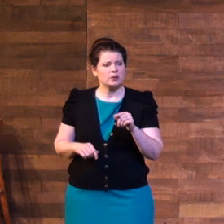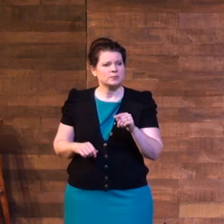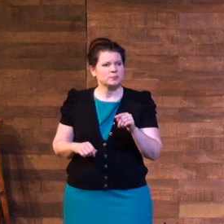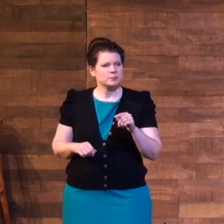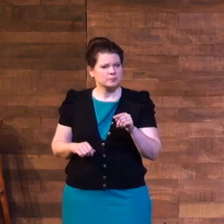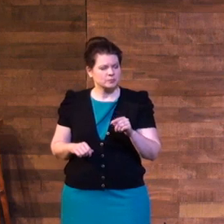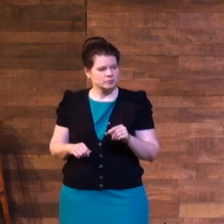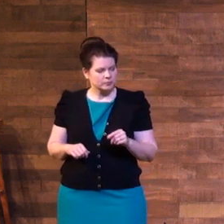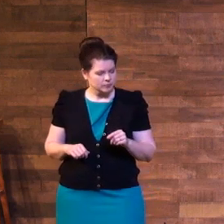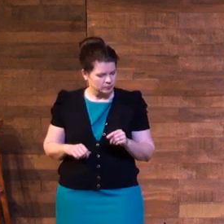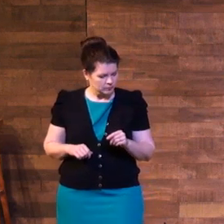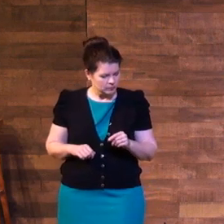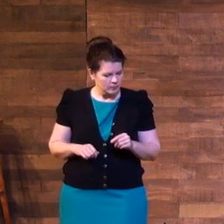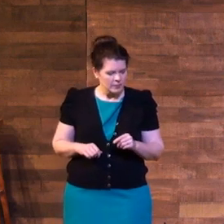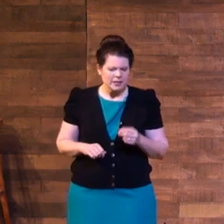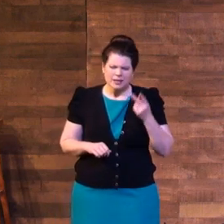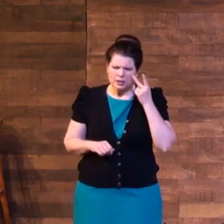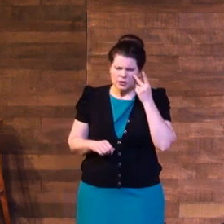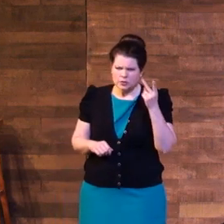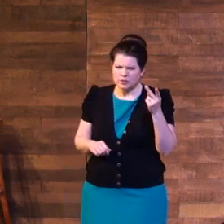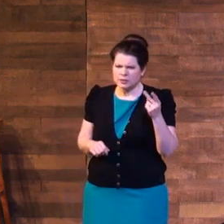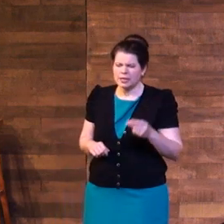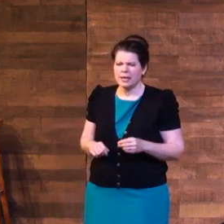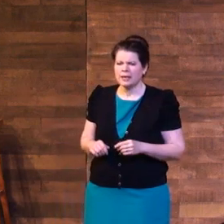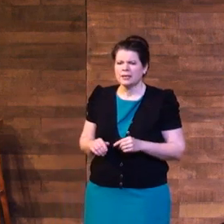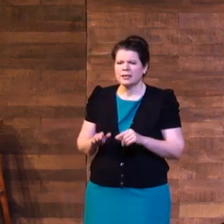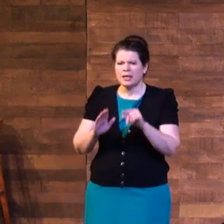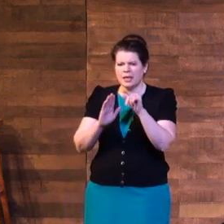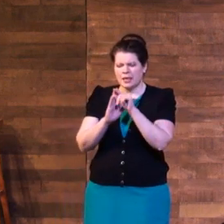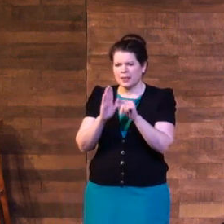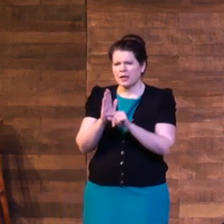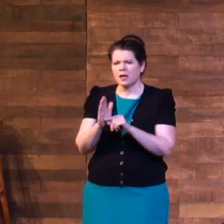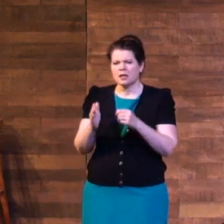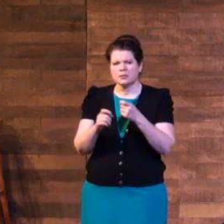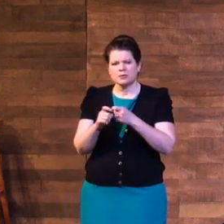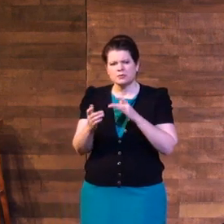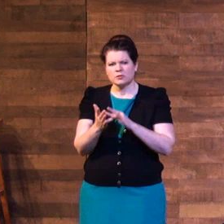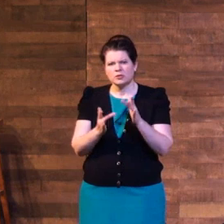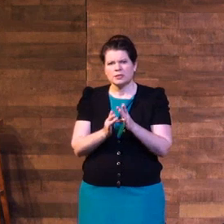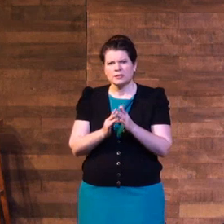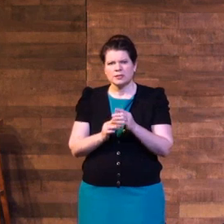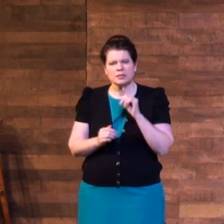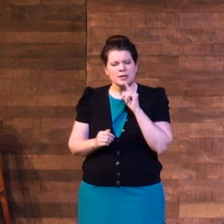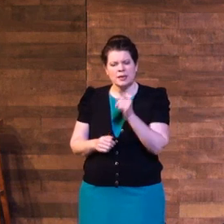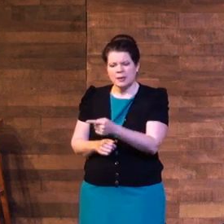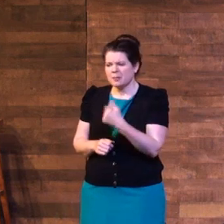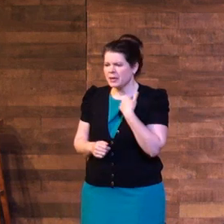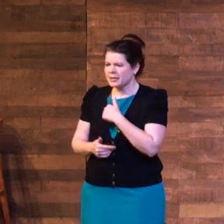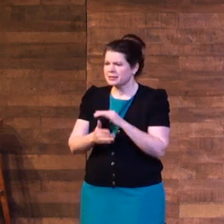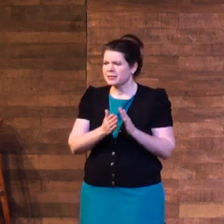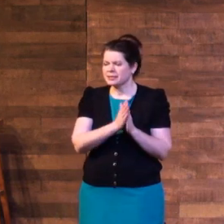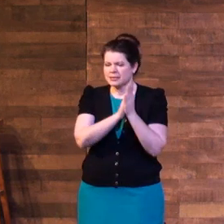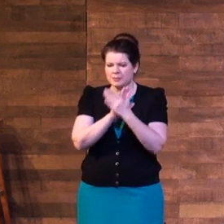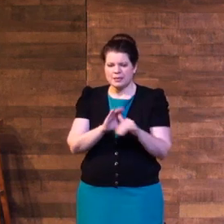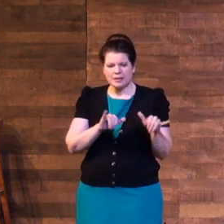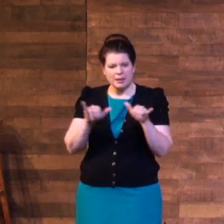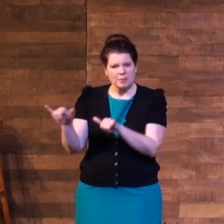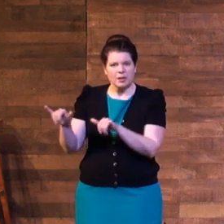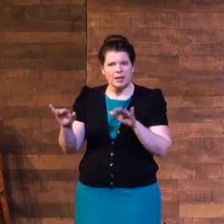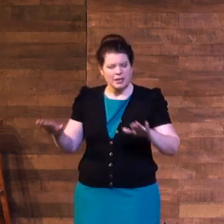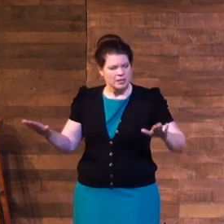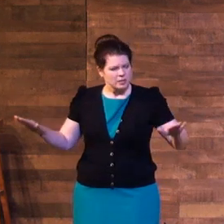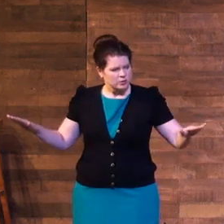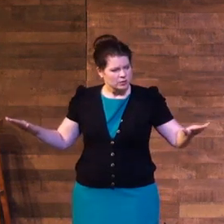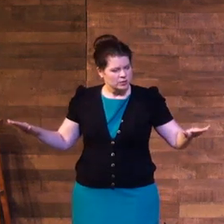lot in the Gospels from Jesus is he tells us to be like children. Matthew 18:3 says,